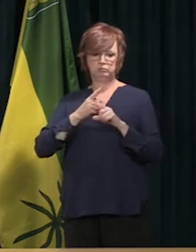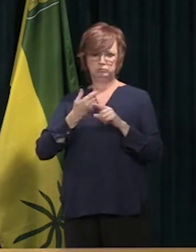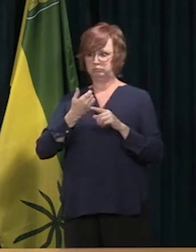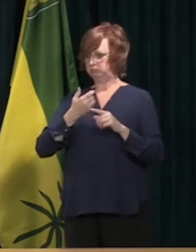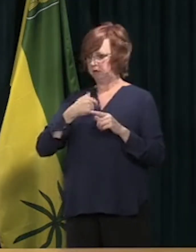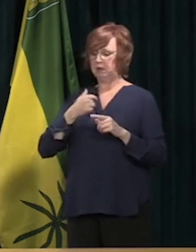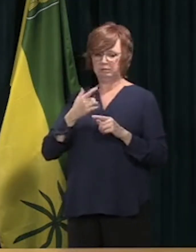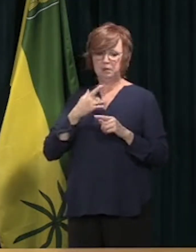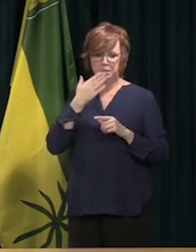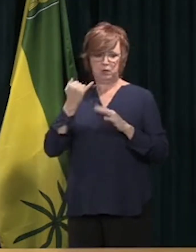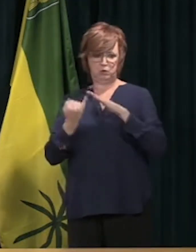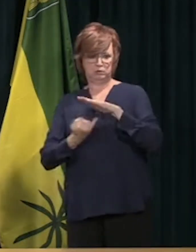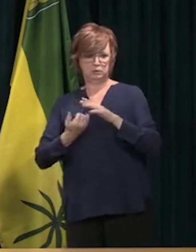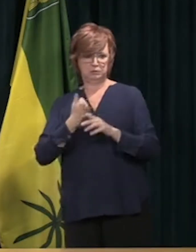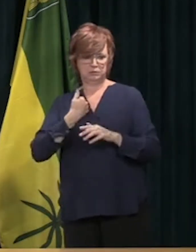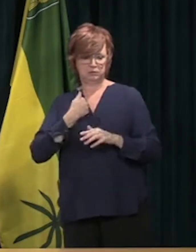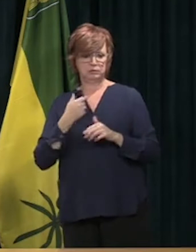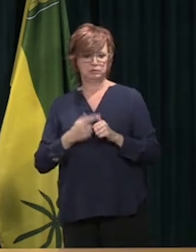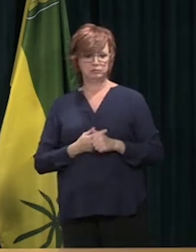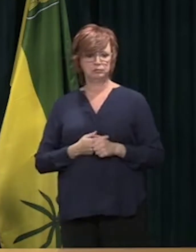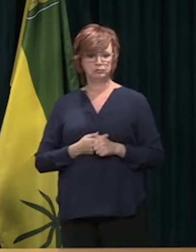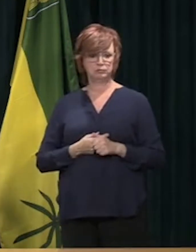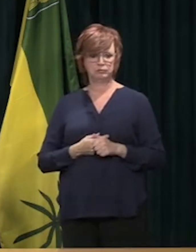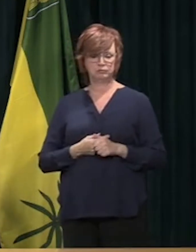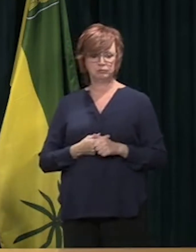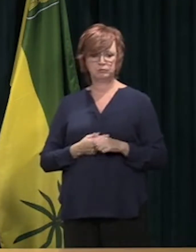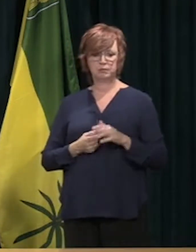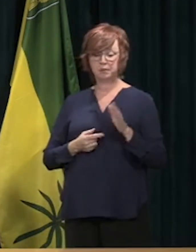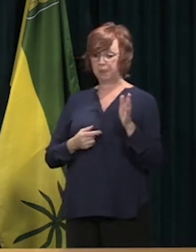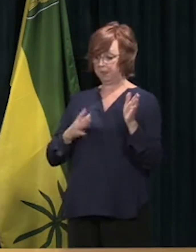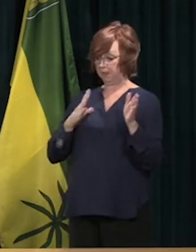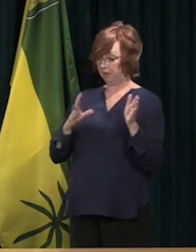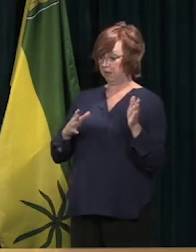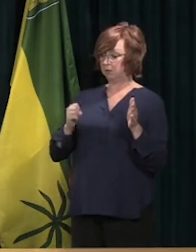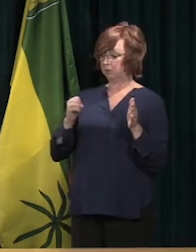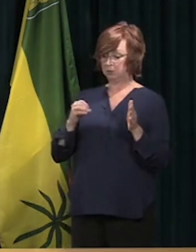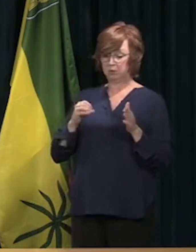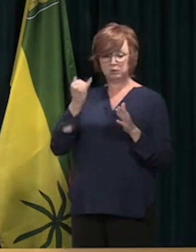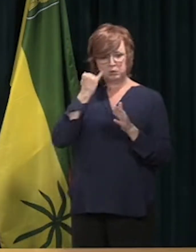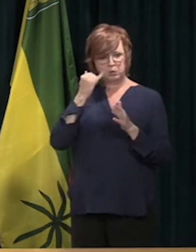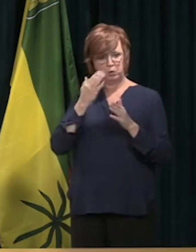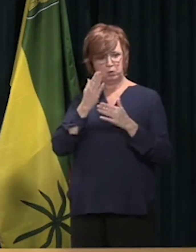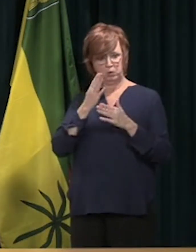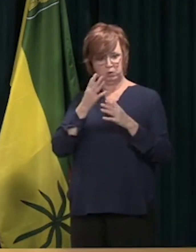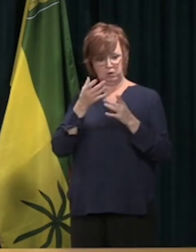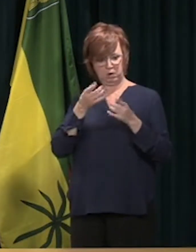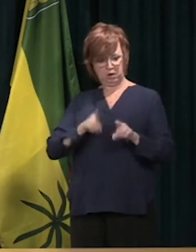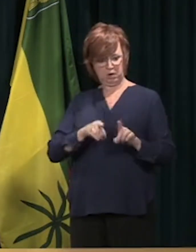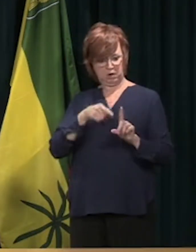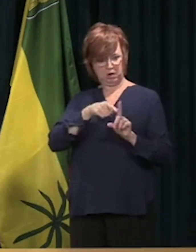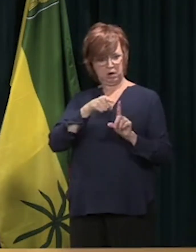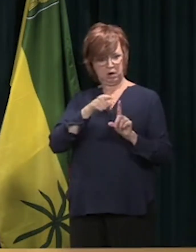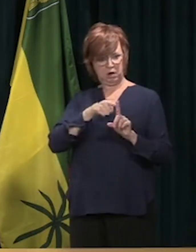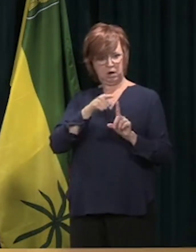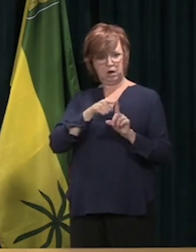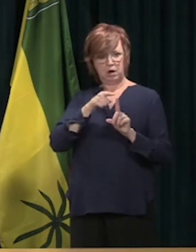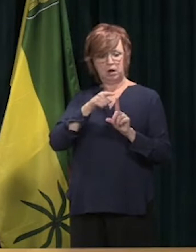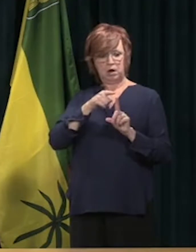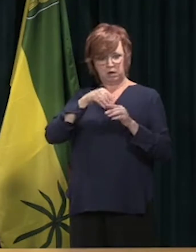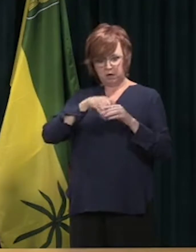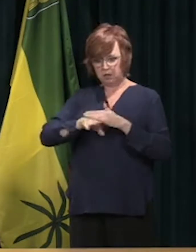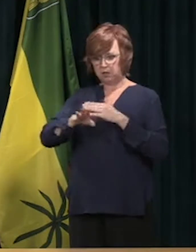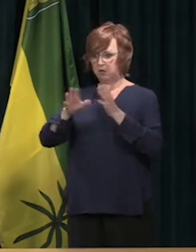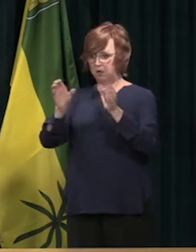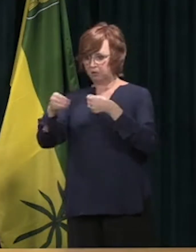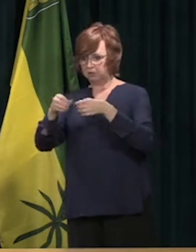those cases where, someone had shown up to a doctor's office without prior announcement and had then